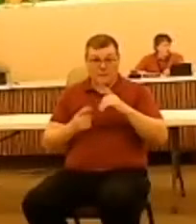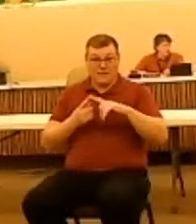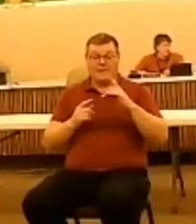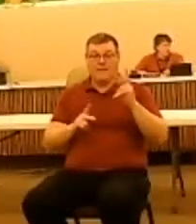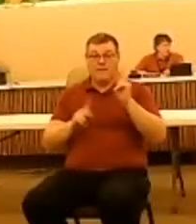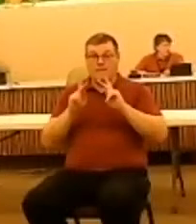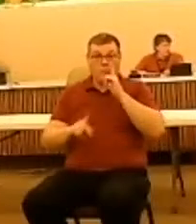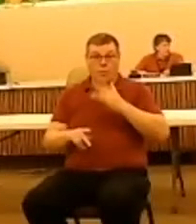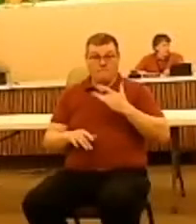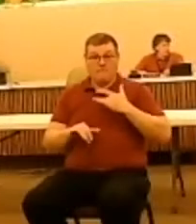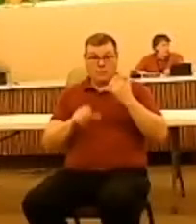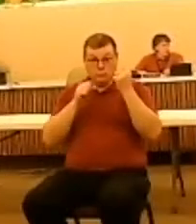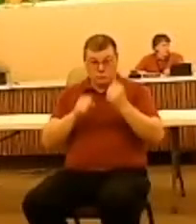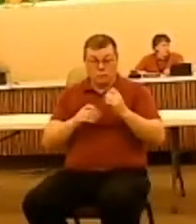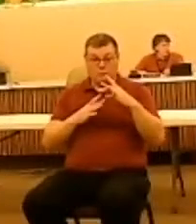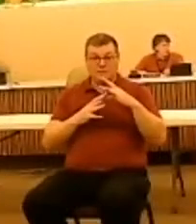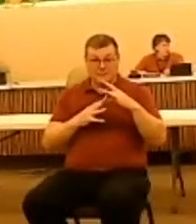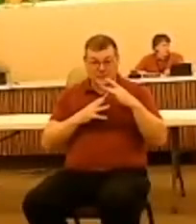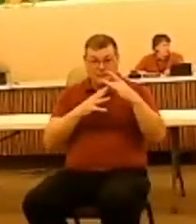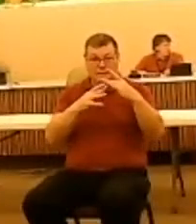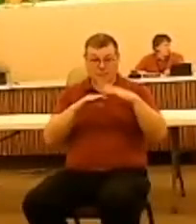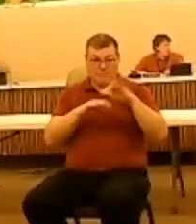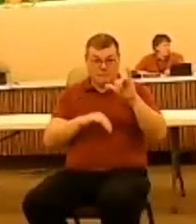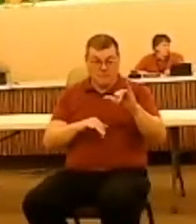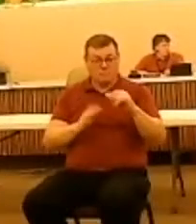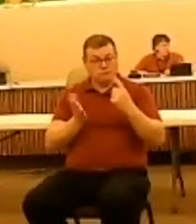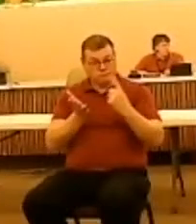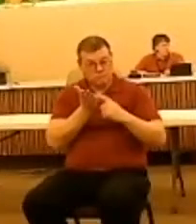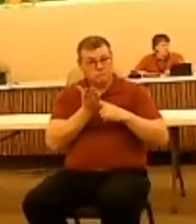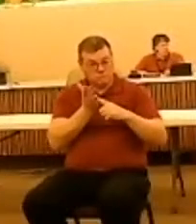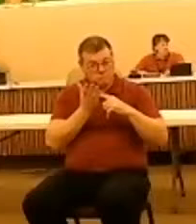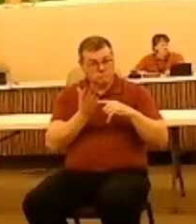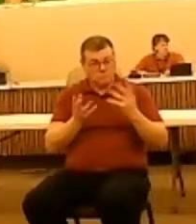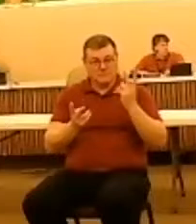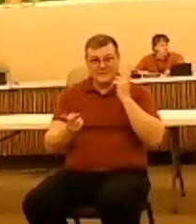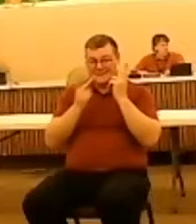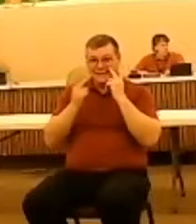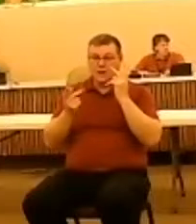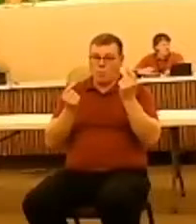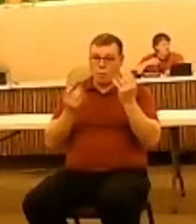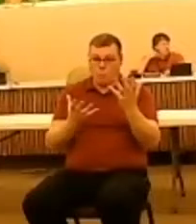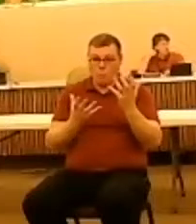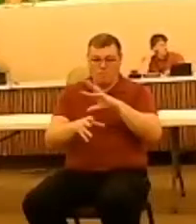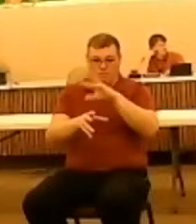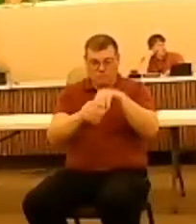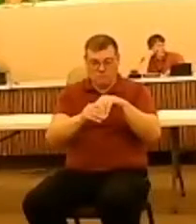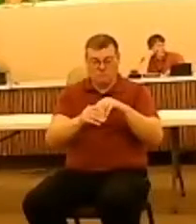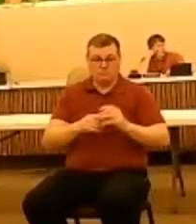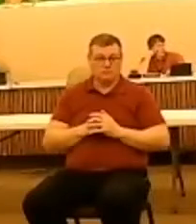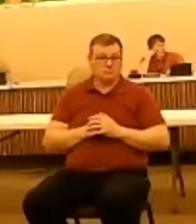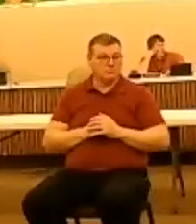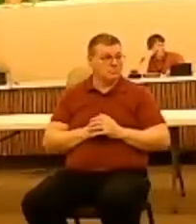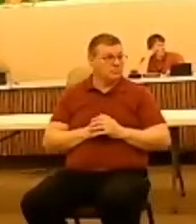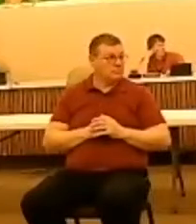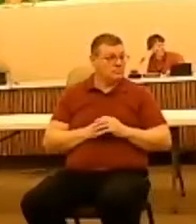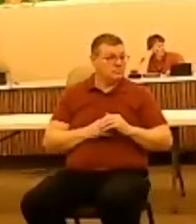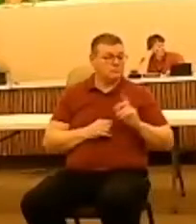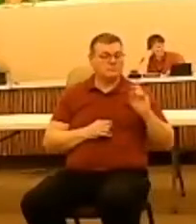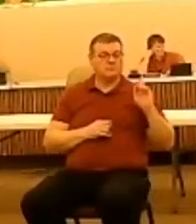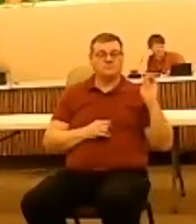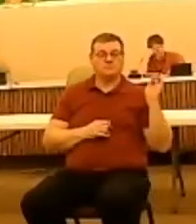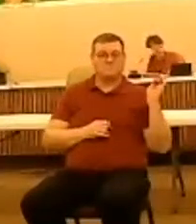strongly about this would take the lead on that and start looking at, what do we want to see on this? Yeah, I do agree